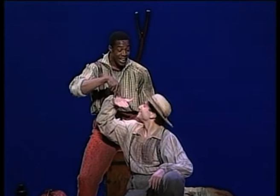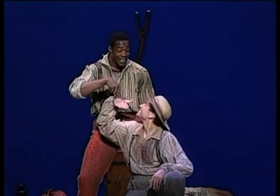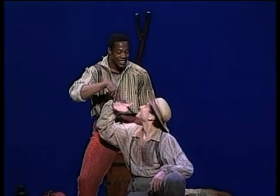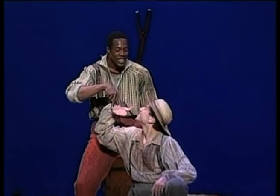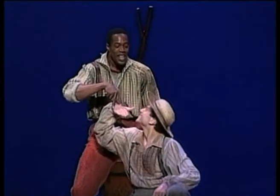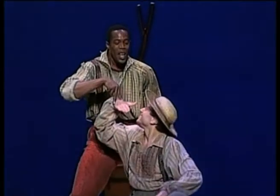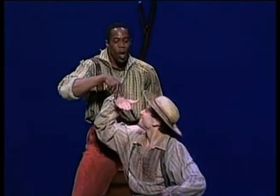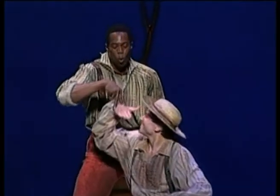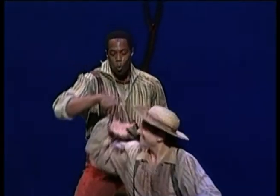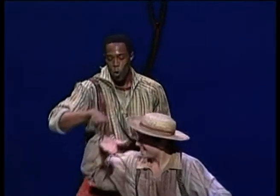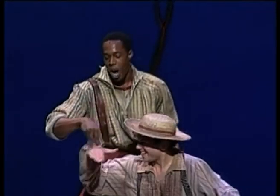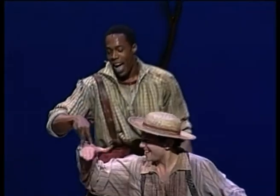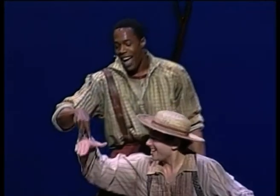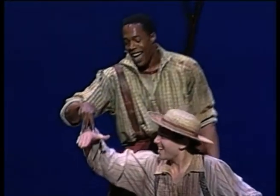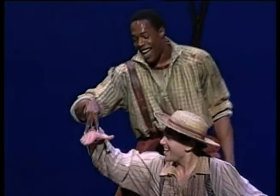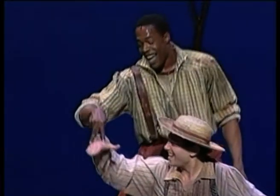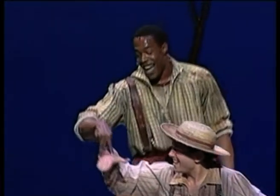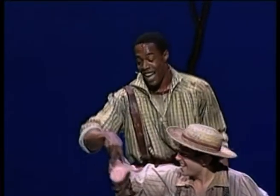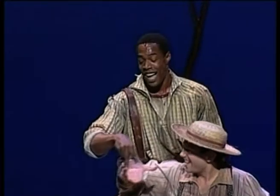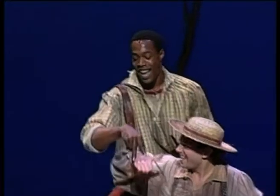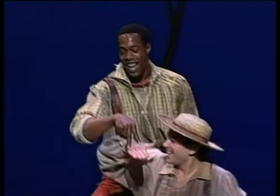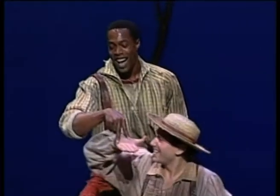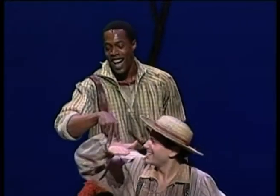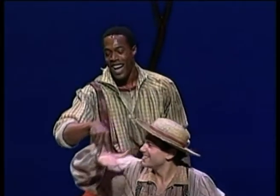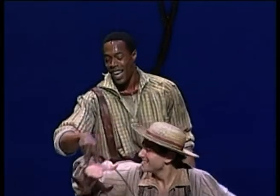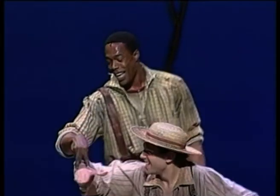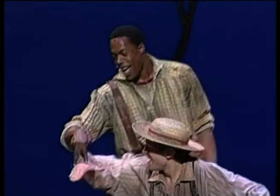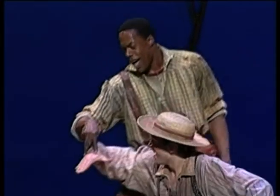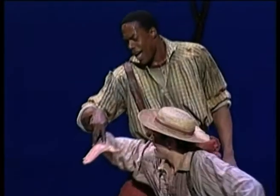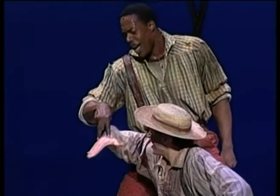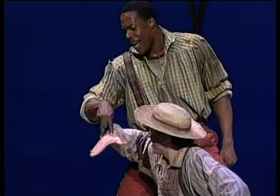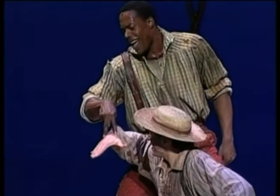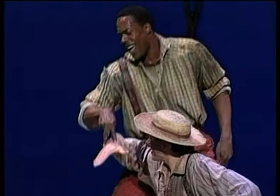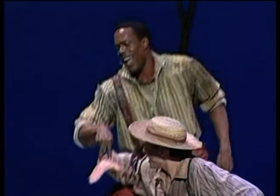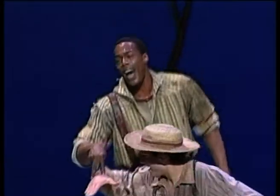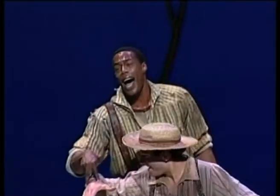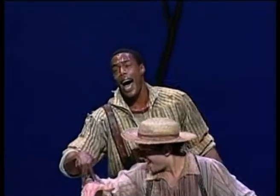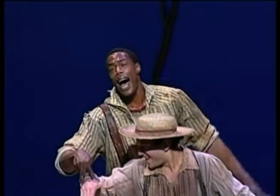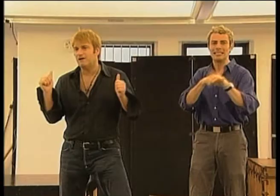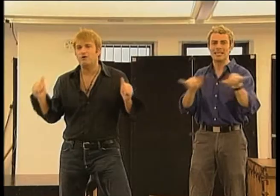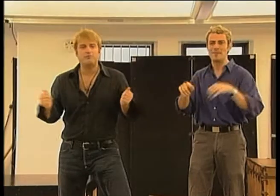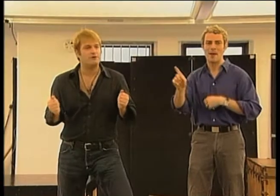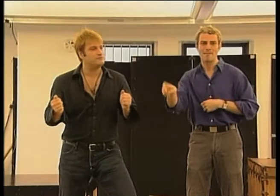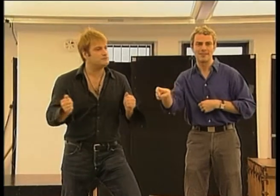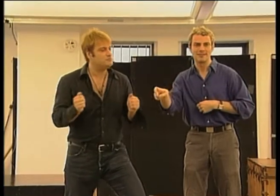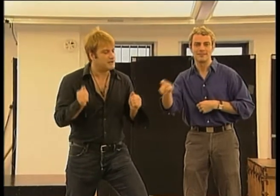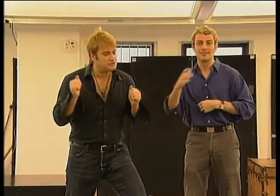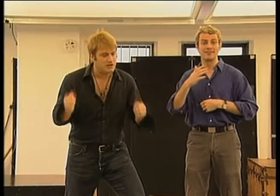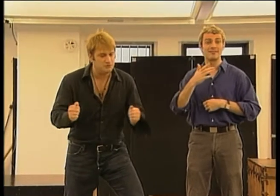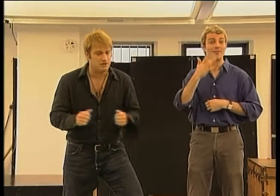The lead deaf actor, Tyrone Giordano, uses expressions and signs which coordinate perfectly with other actors' words and